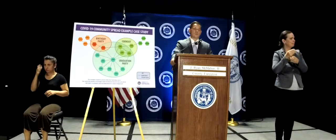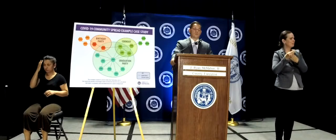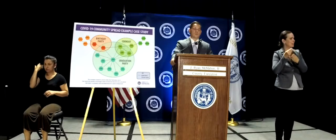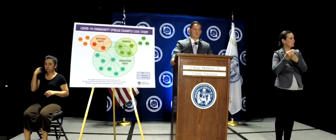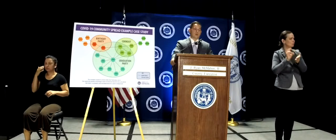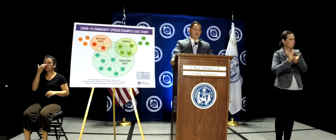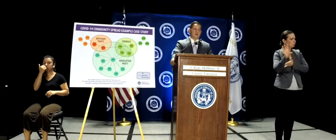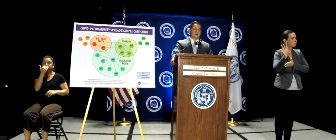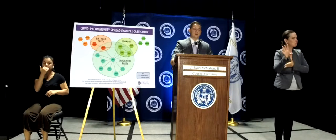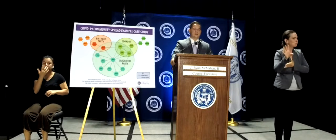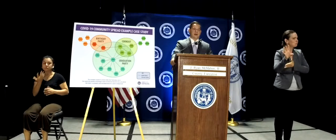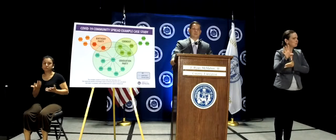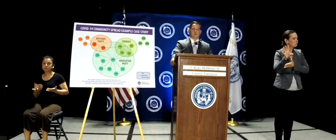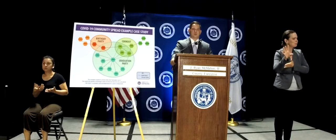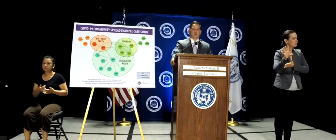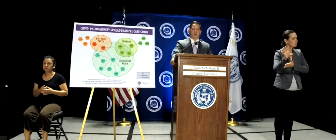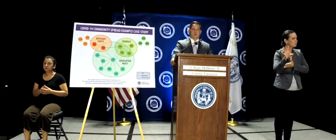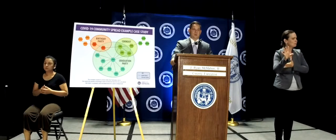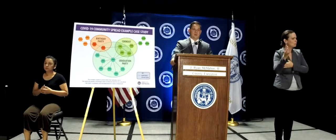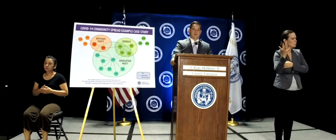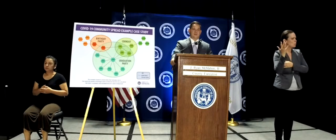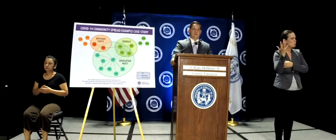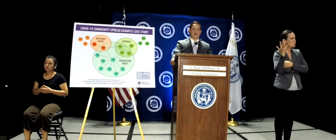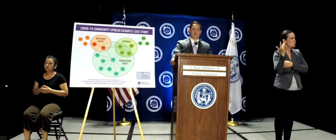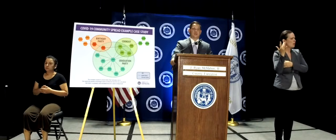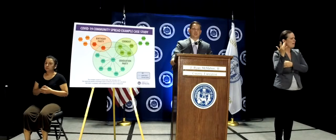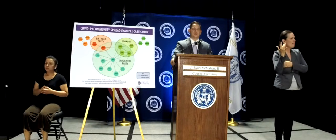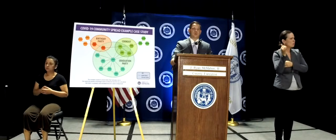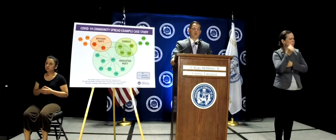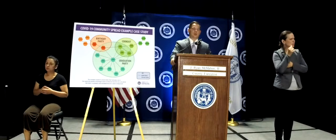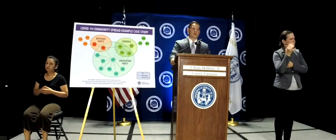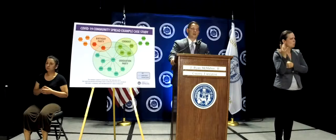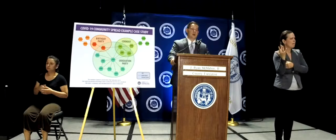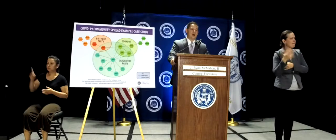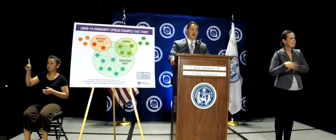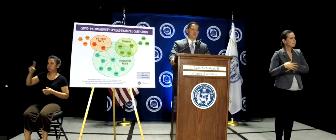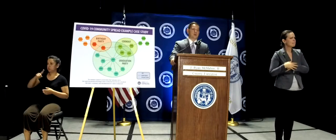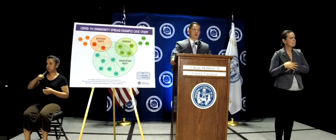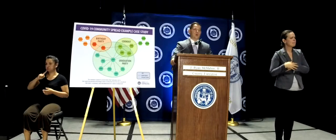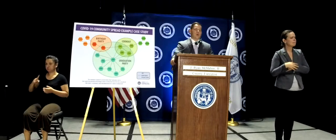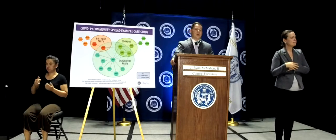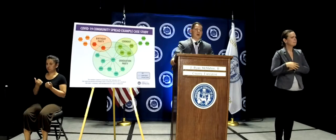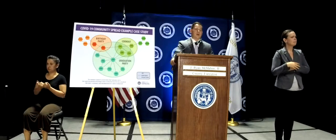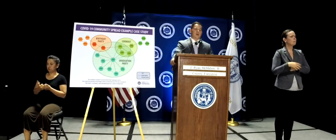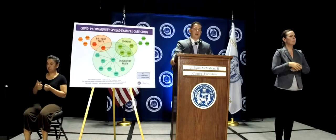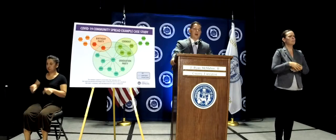joke. It's an absolute joke. It's a dereliction of duty.